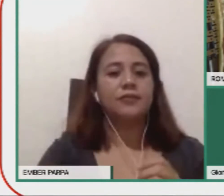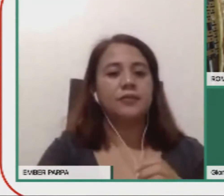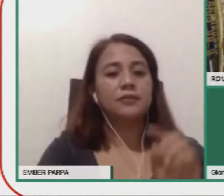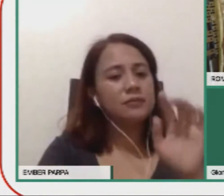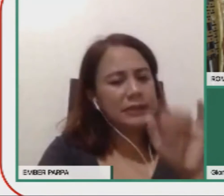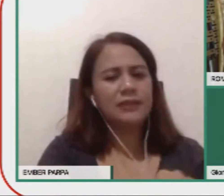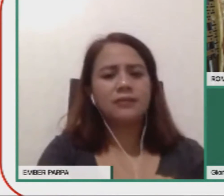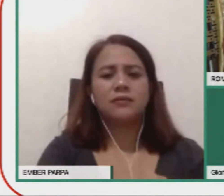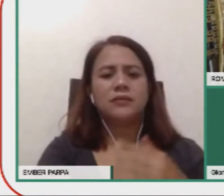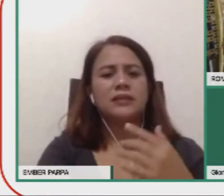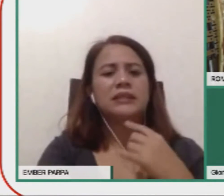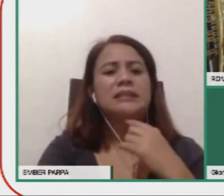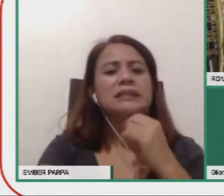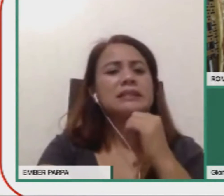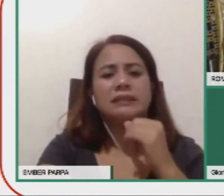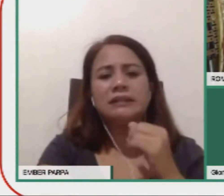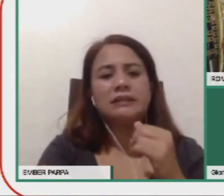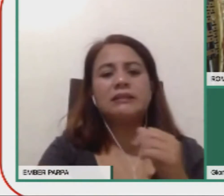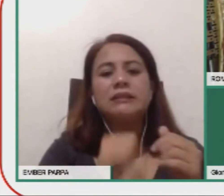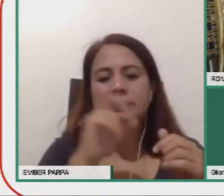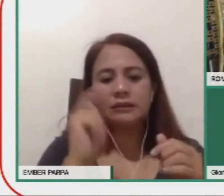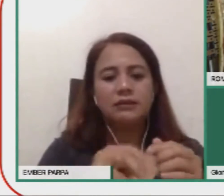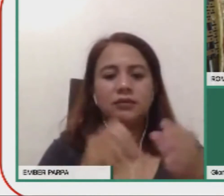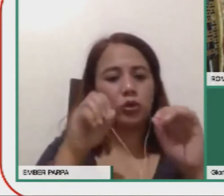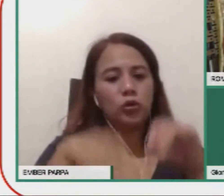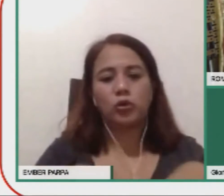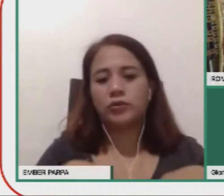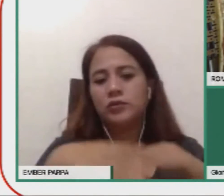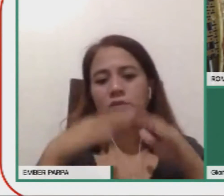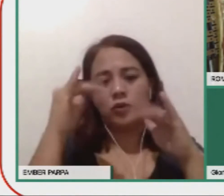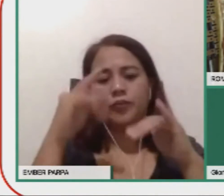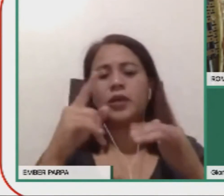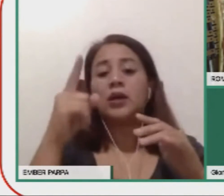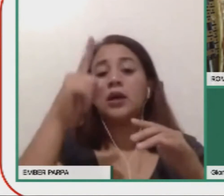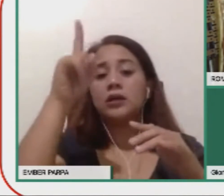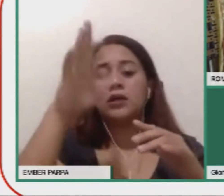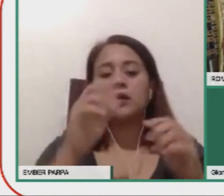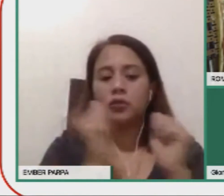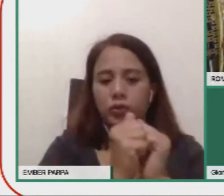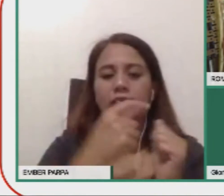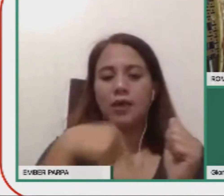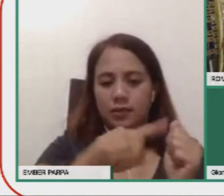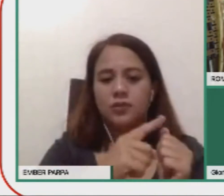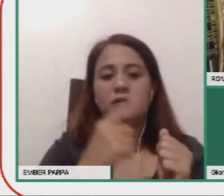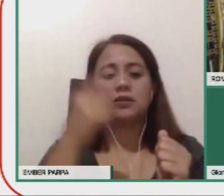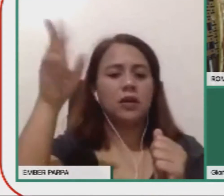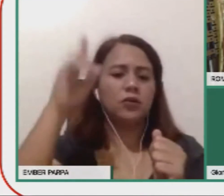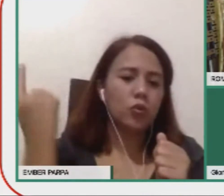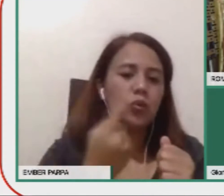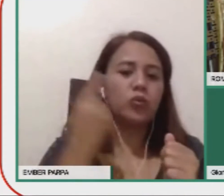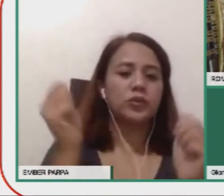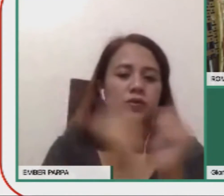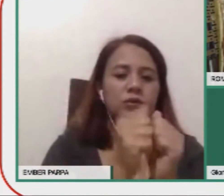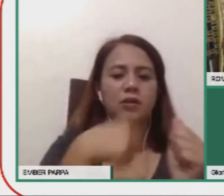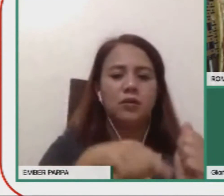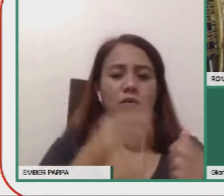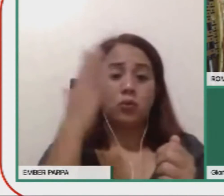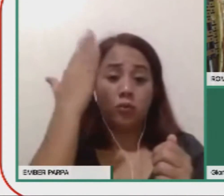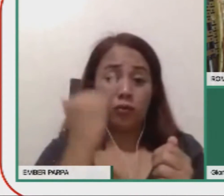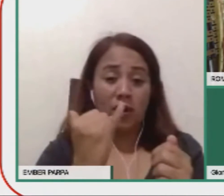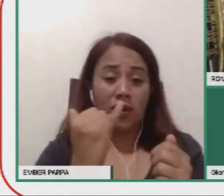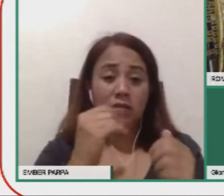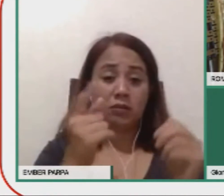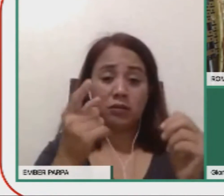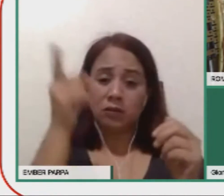Hindi tayo kailangan mawala ng pag-asa. God is with us. God is always with us. Why God allows things to